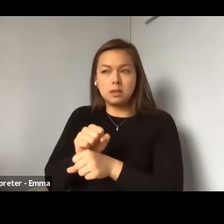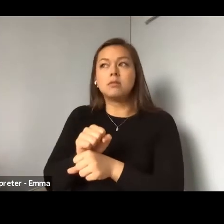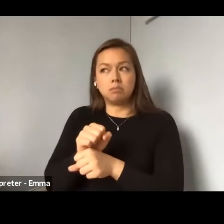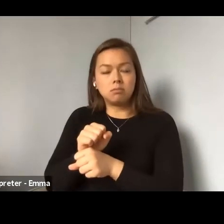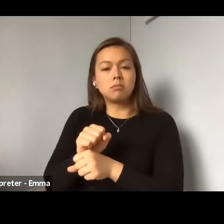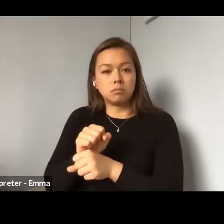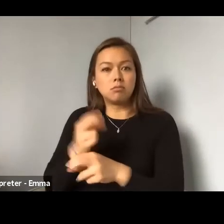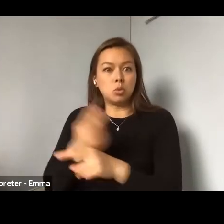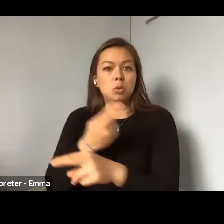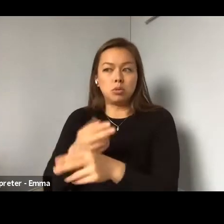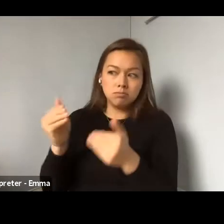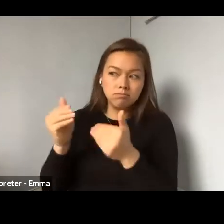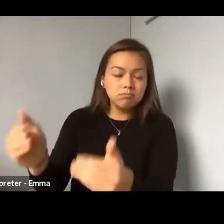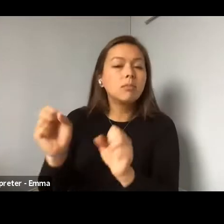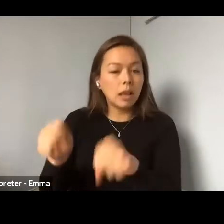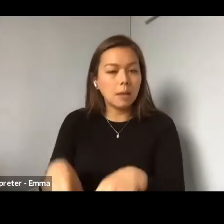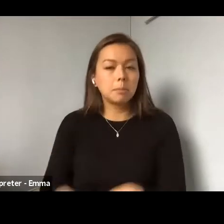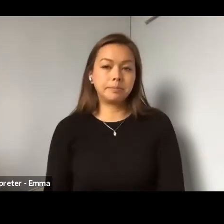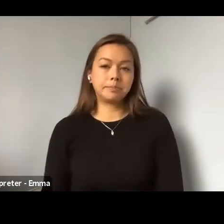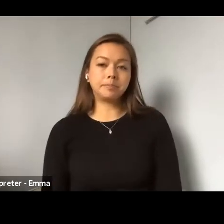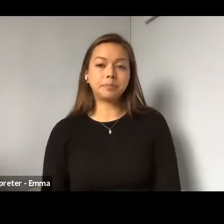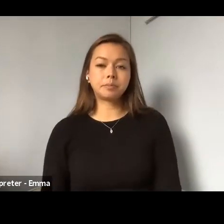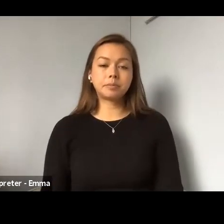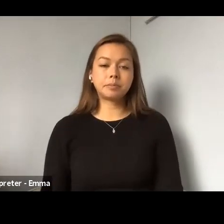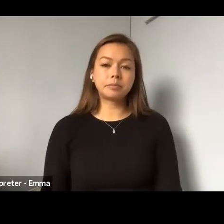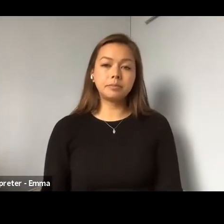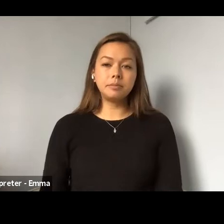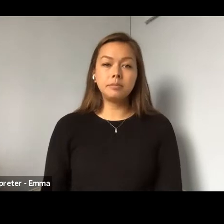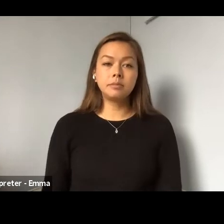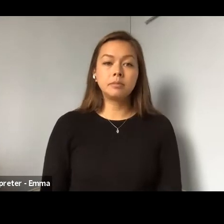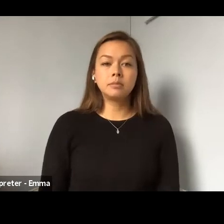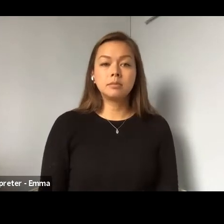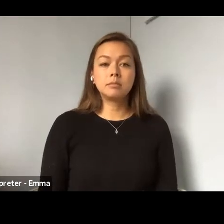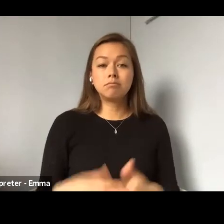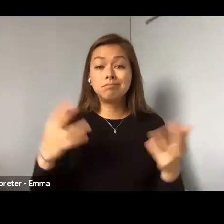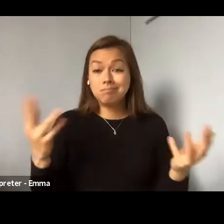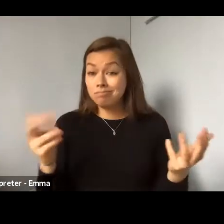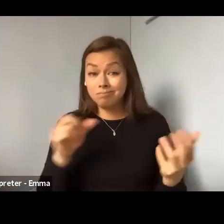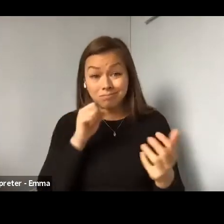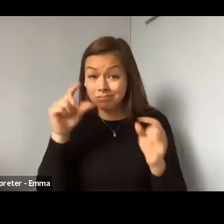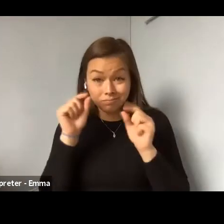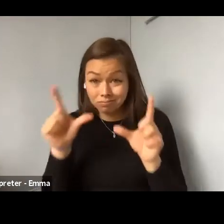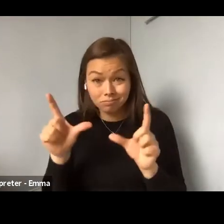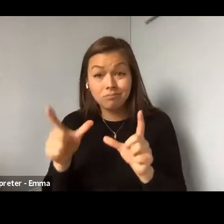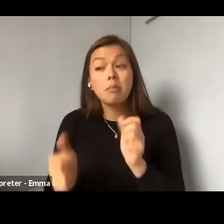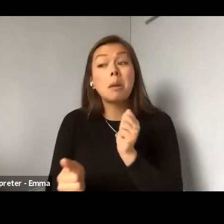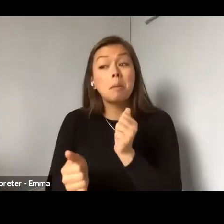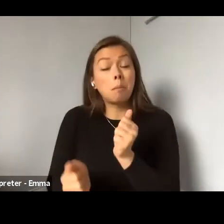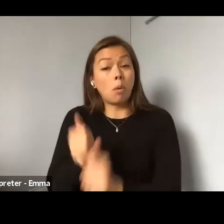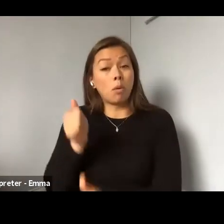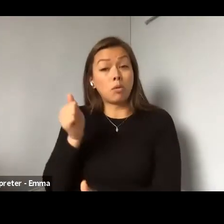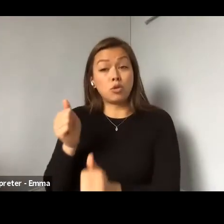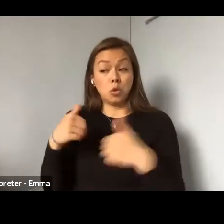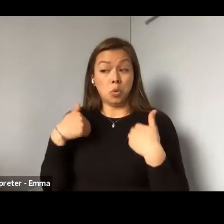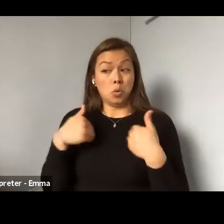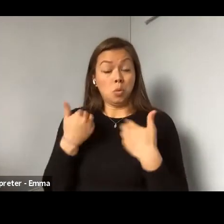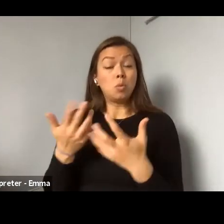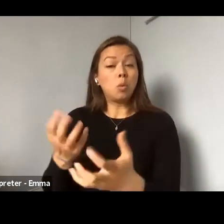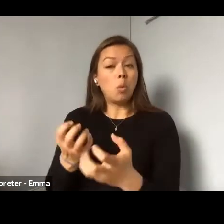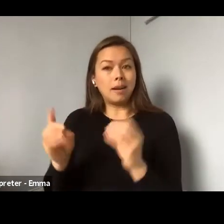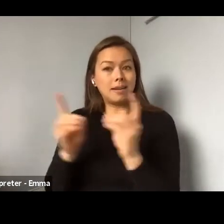So unsurprisingly, many youth wanted information about dating violence online. And so for this question, as for